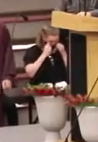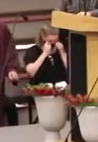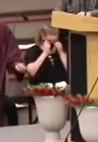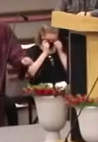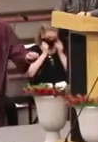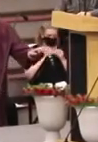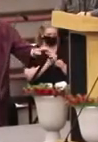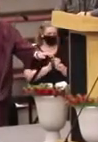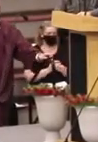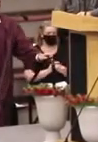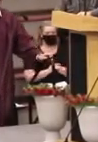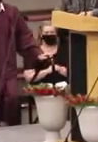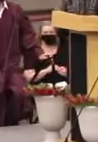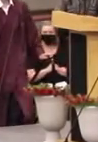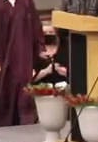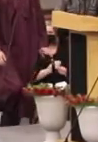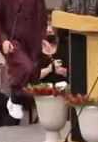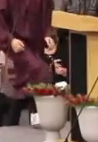Jeremy DeLippi.